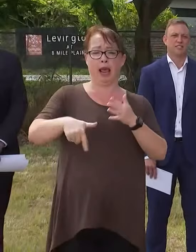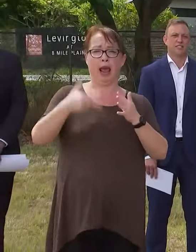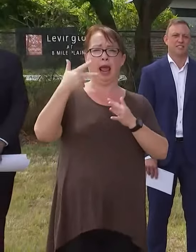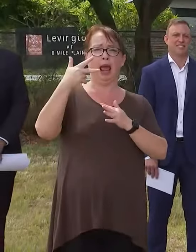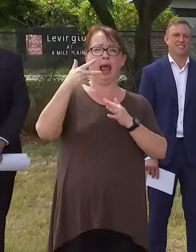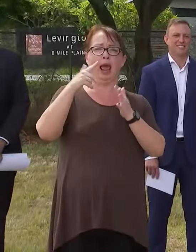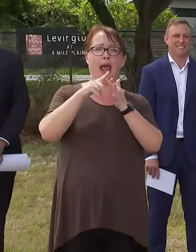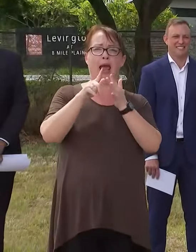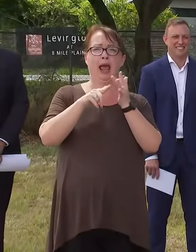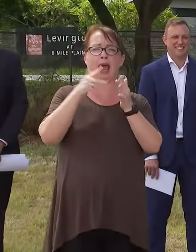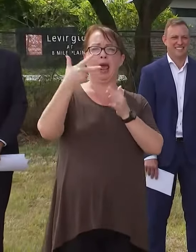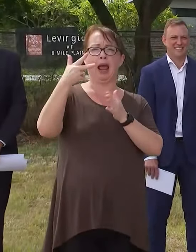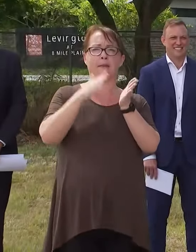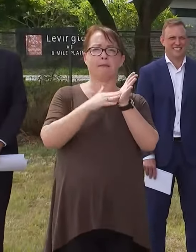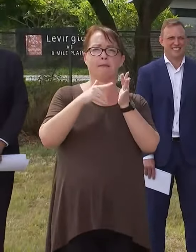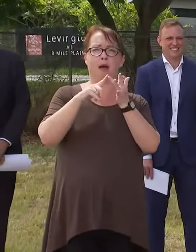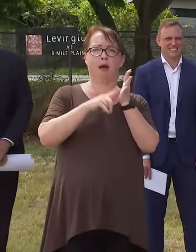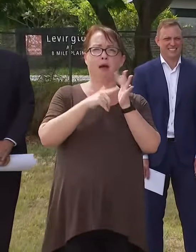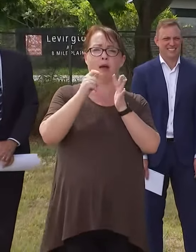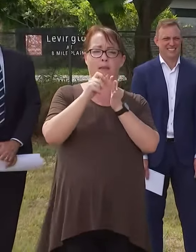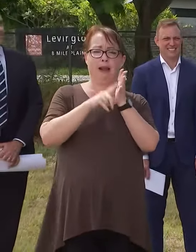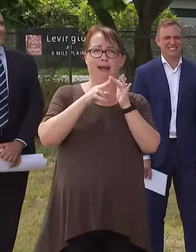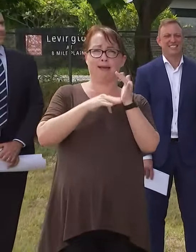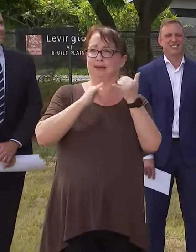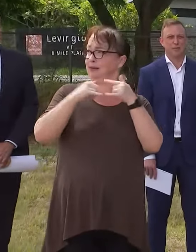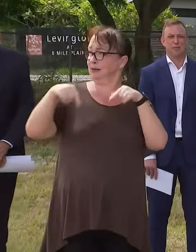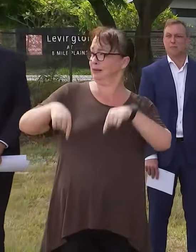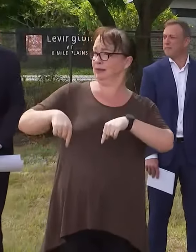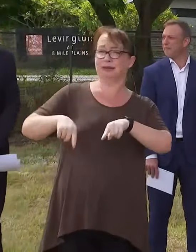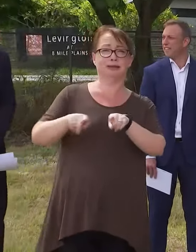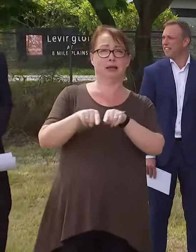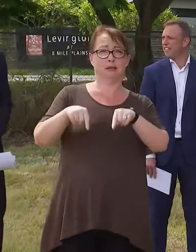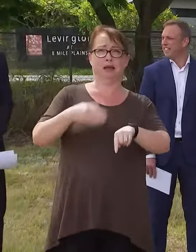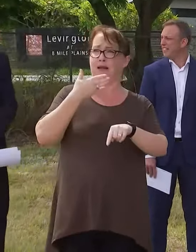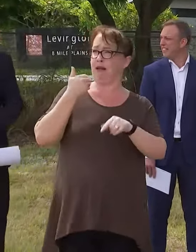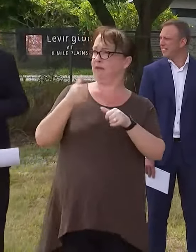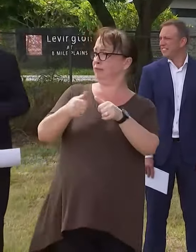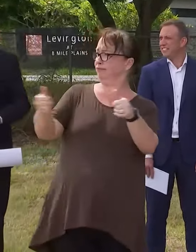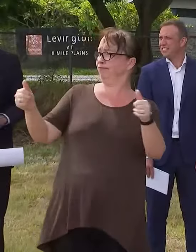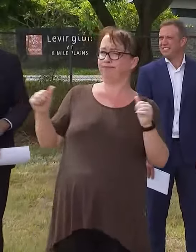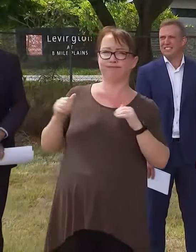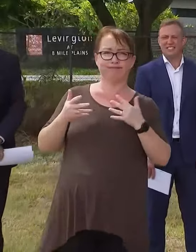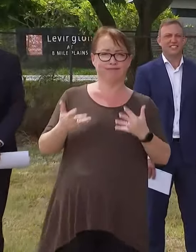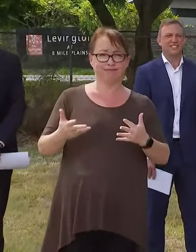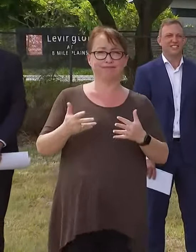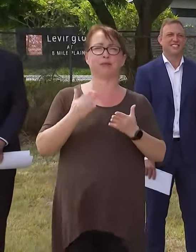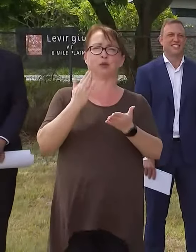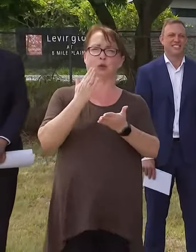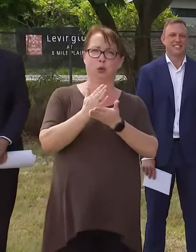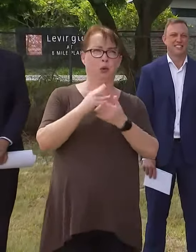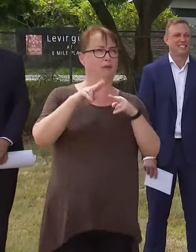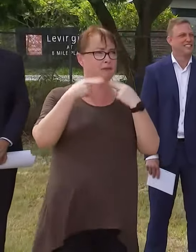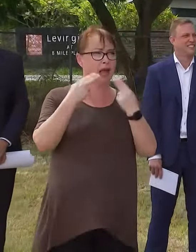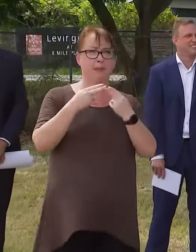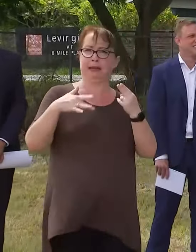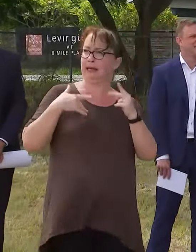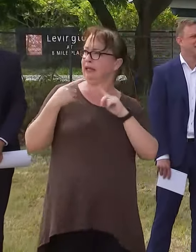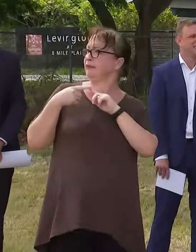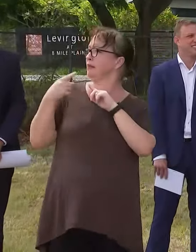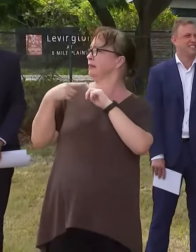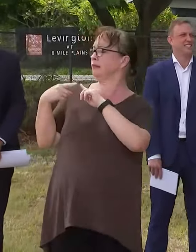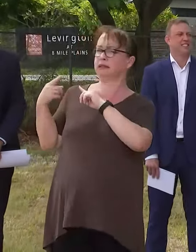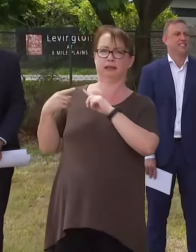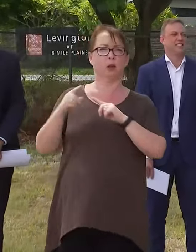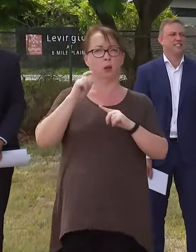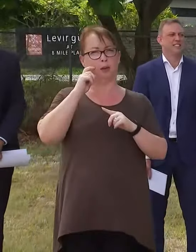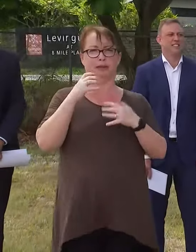Plains, which is where we are standing today. And as you can see, a great parcel of land here. and I'm quite sure the families living around here are going to be